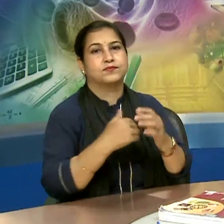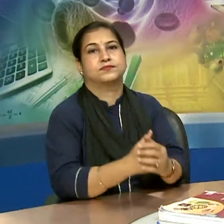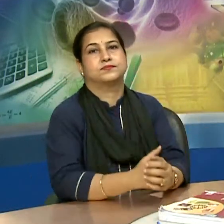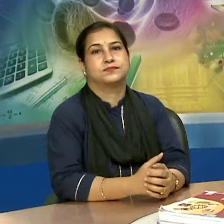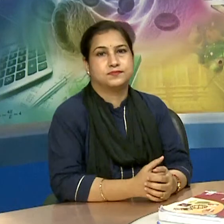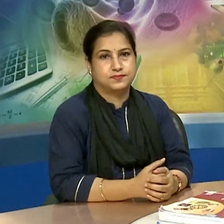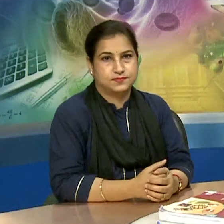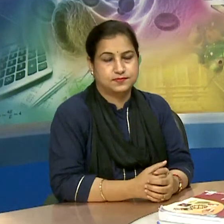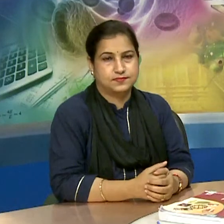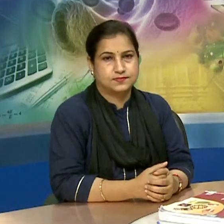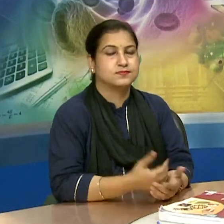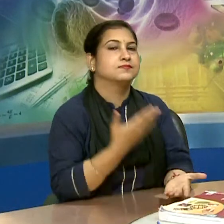Thank you.